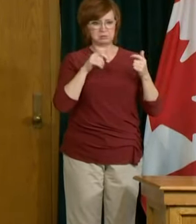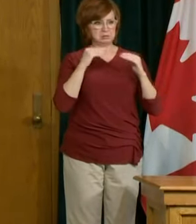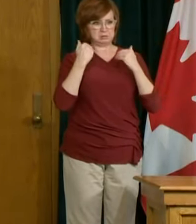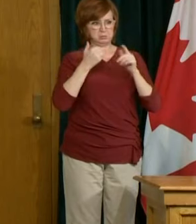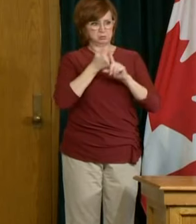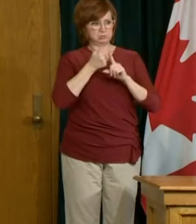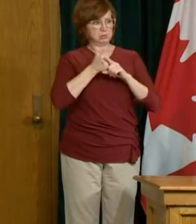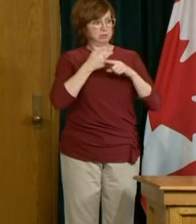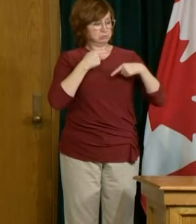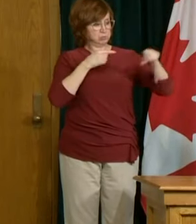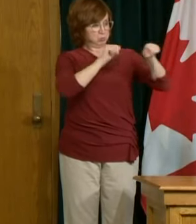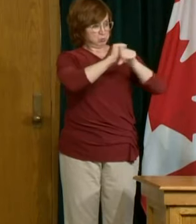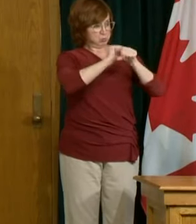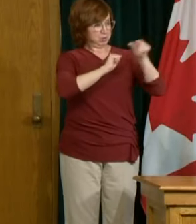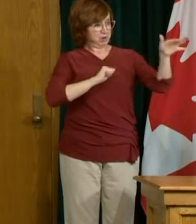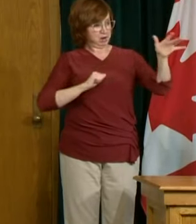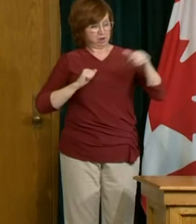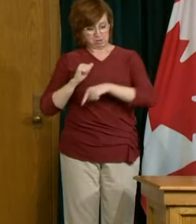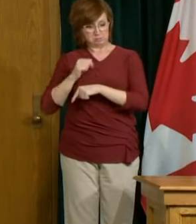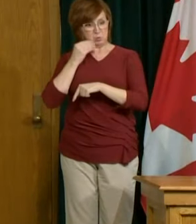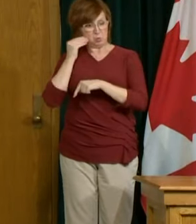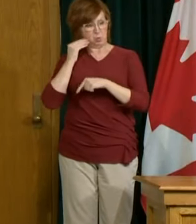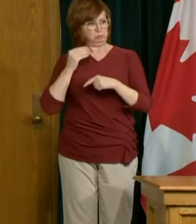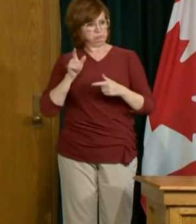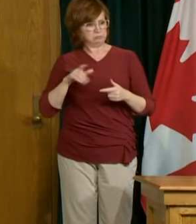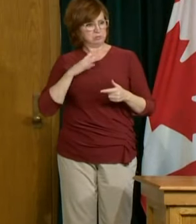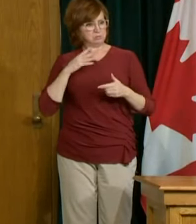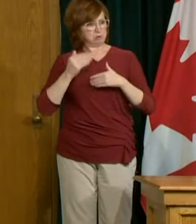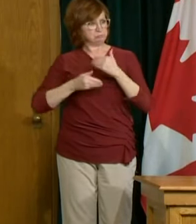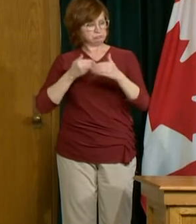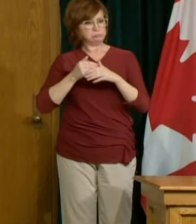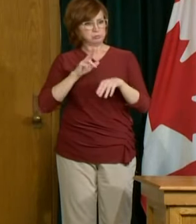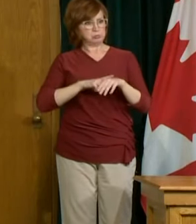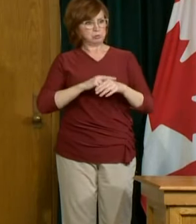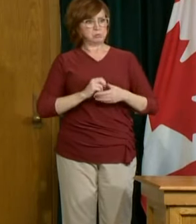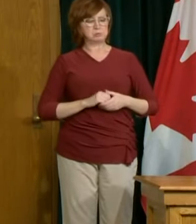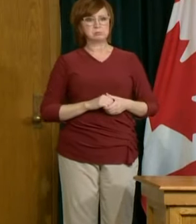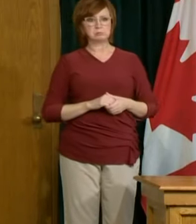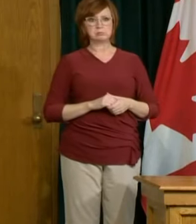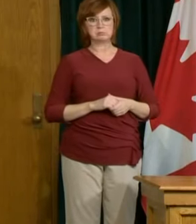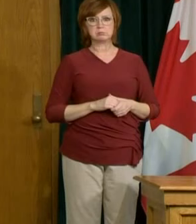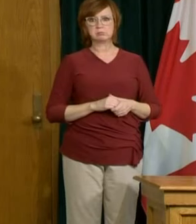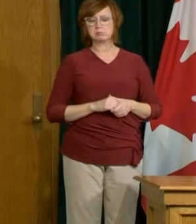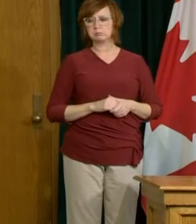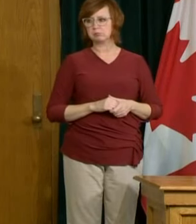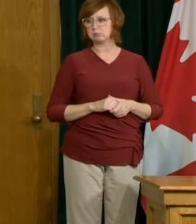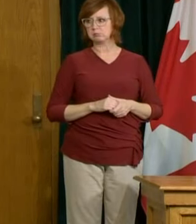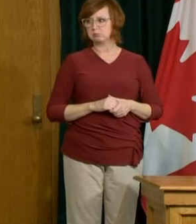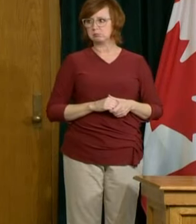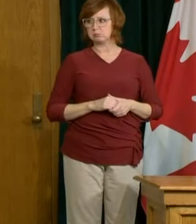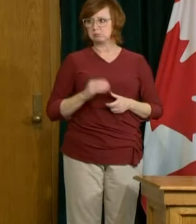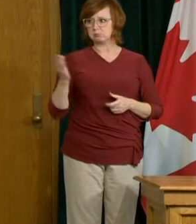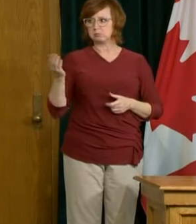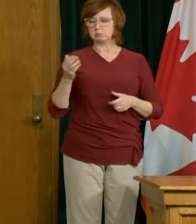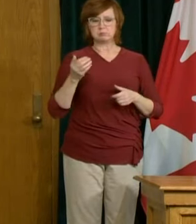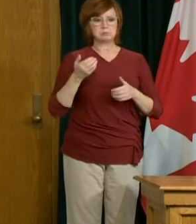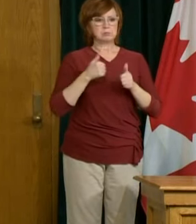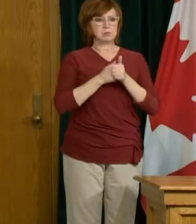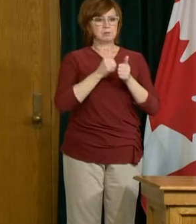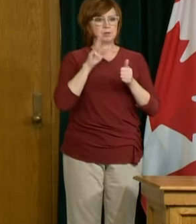who has traveled to support another area of the province returns to their usual home and location. Follow up,